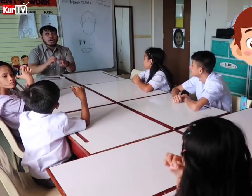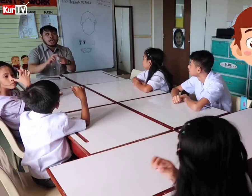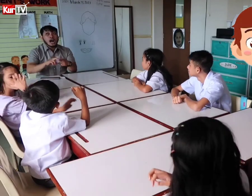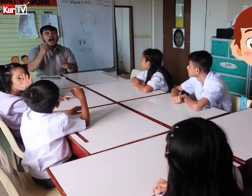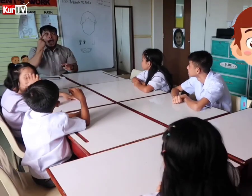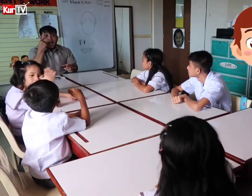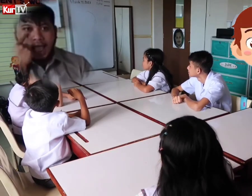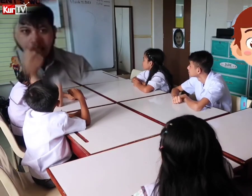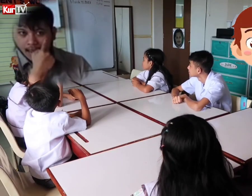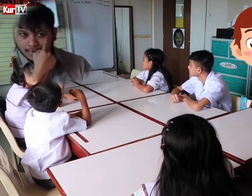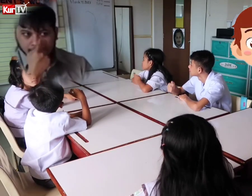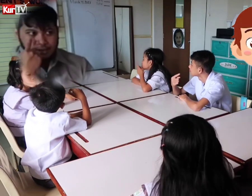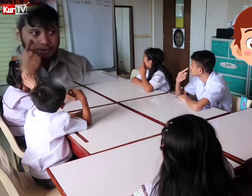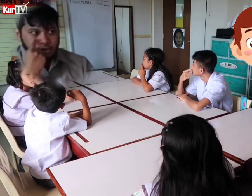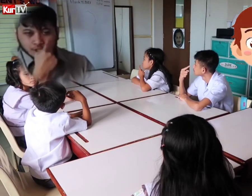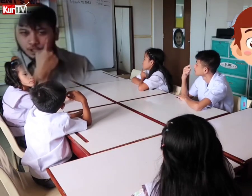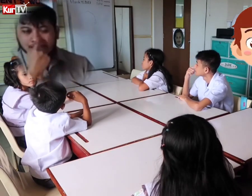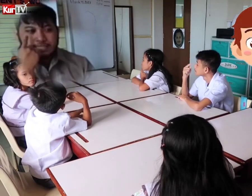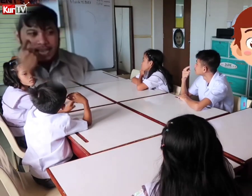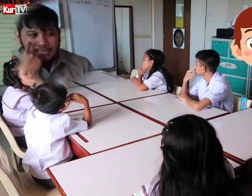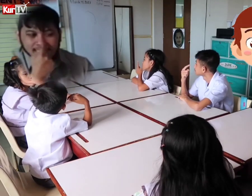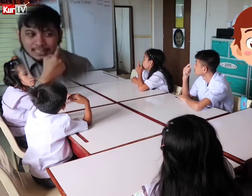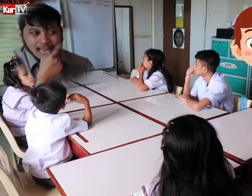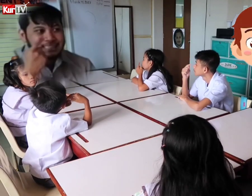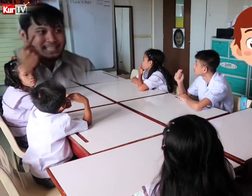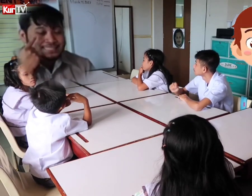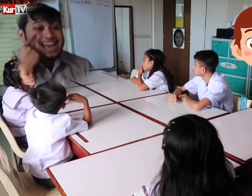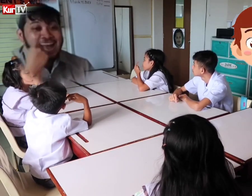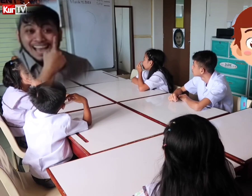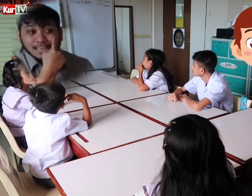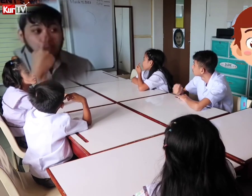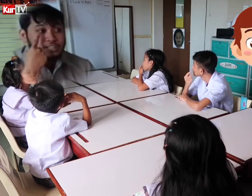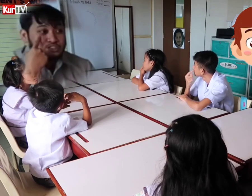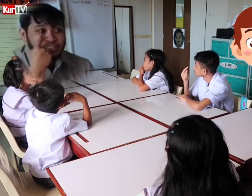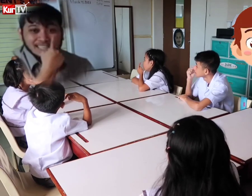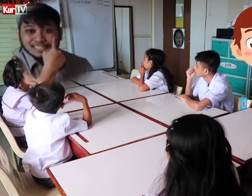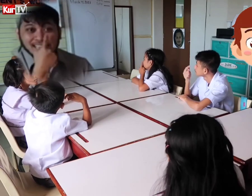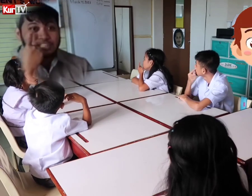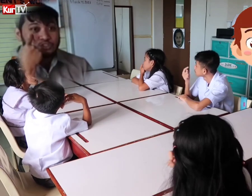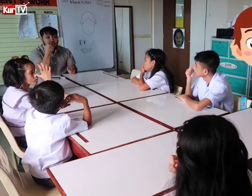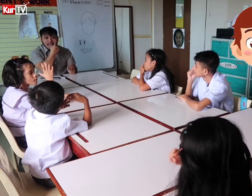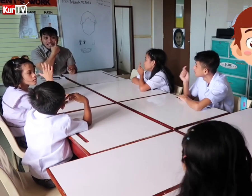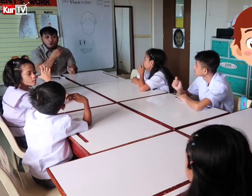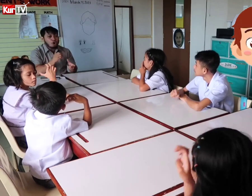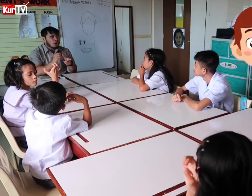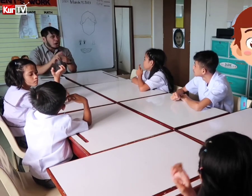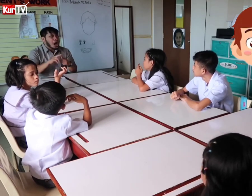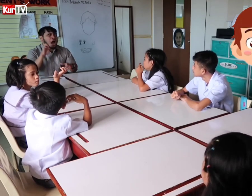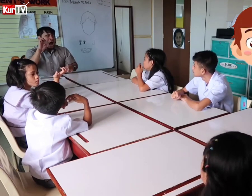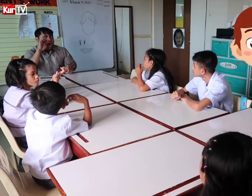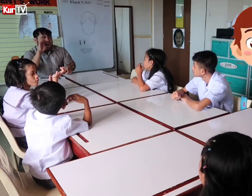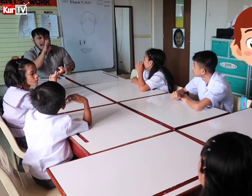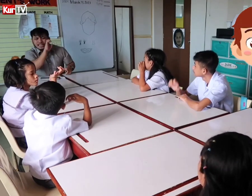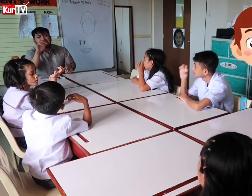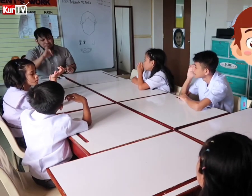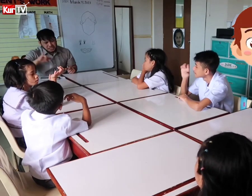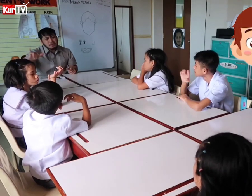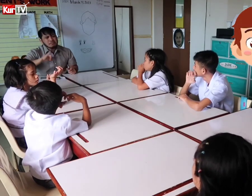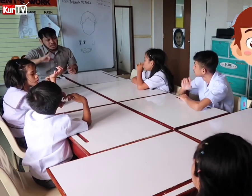Or I. You can sign it like this. I. Pwede nyo sign it sa ganito na I. Or I. Same lang